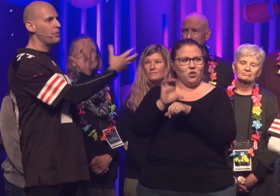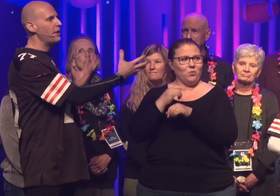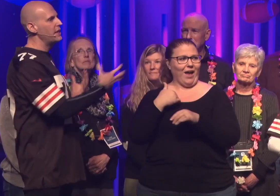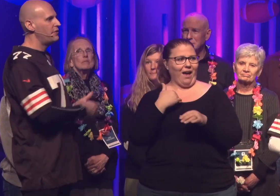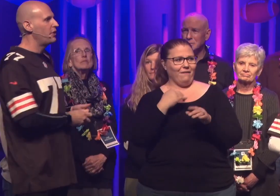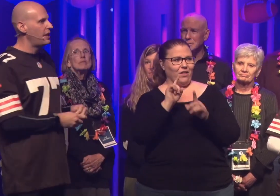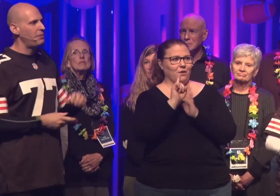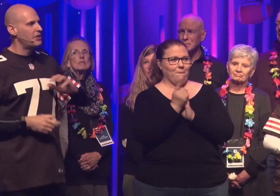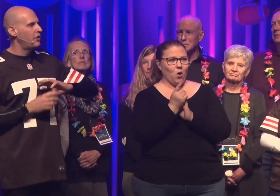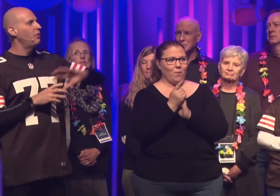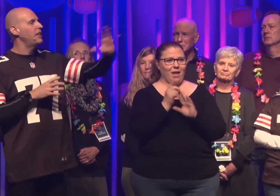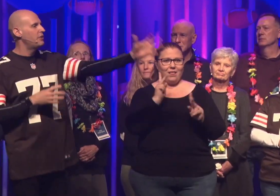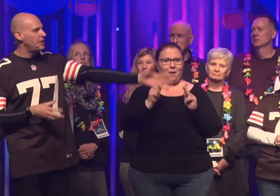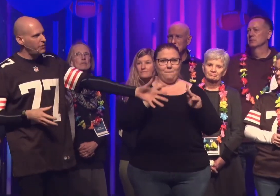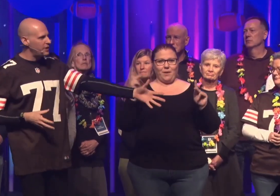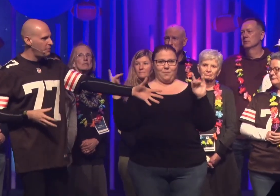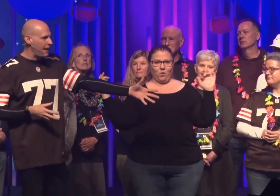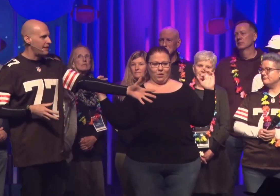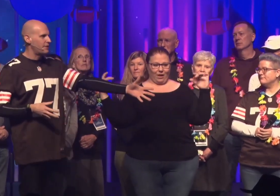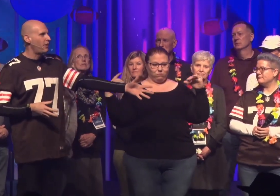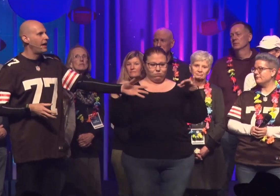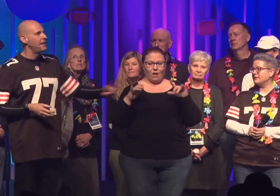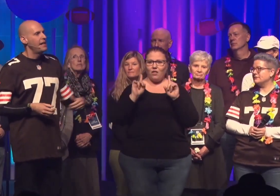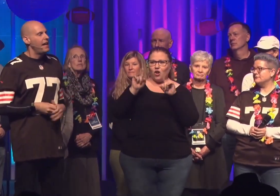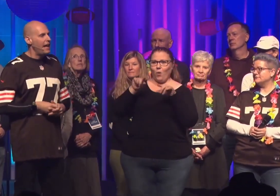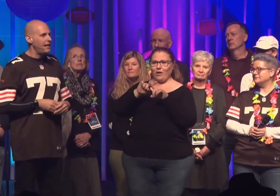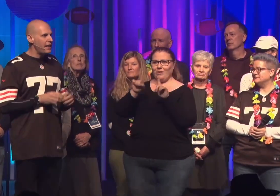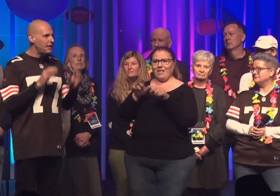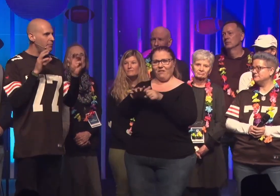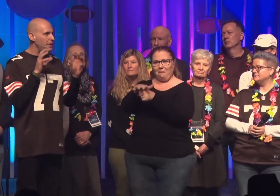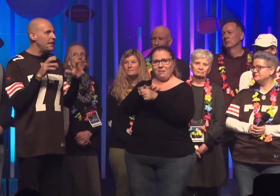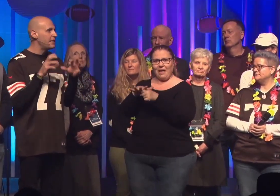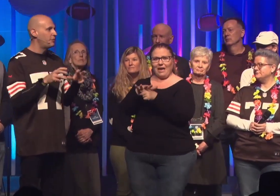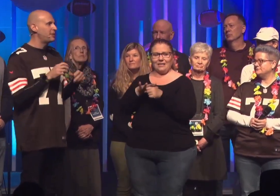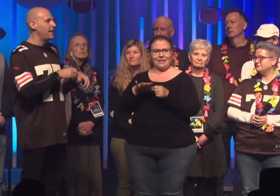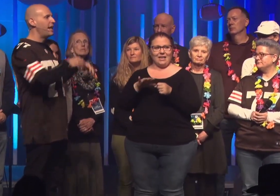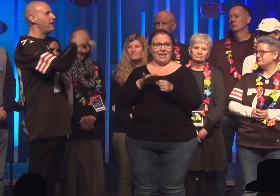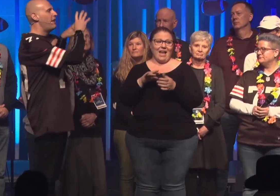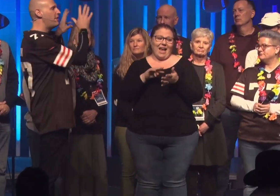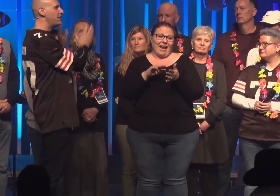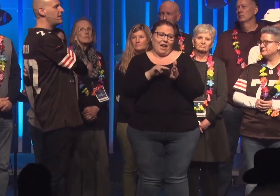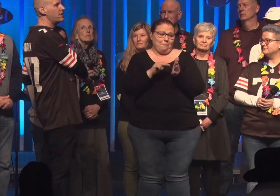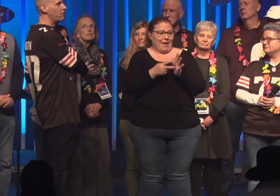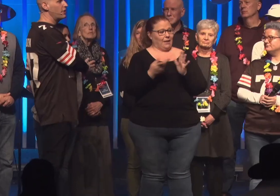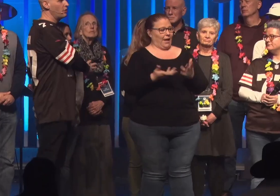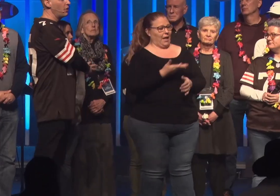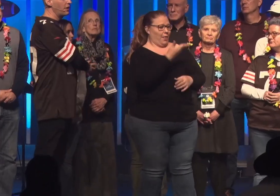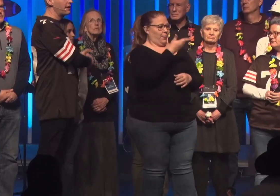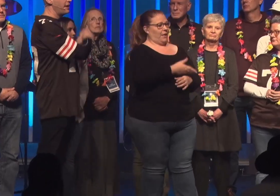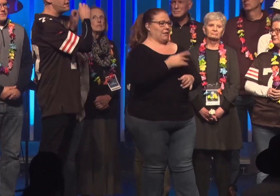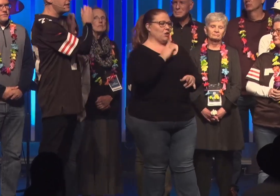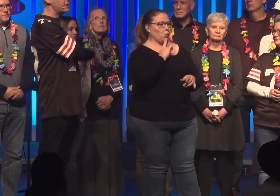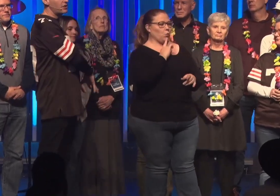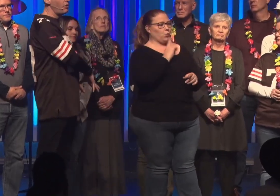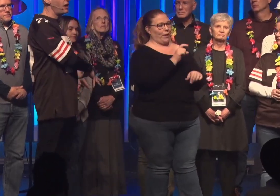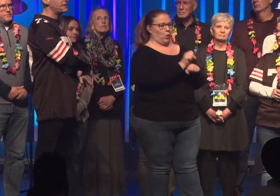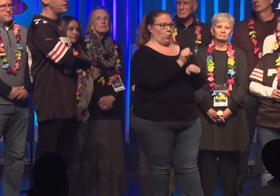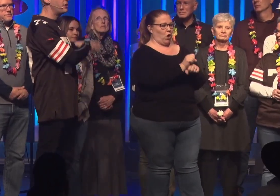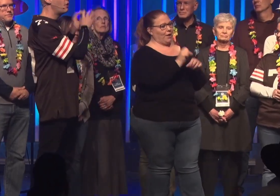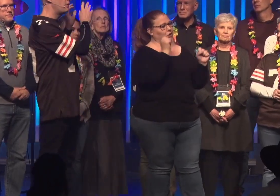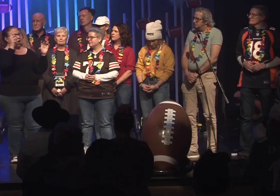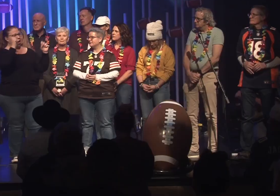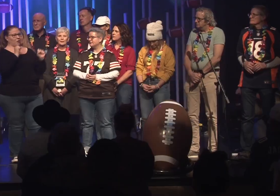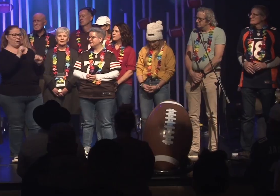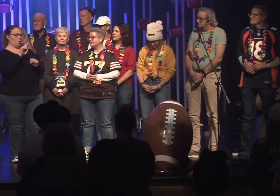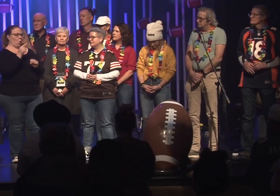moment where we bring these folks up because they're going into a different space, right? And it can mean as if we're saying, this is the real work, this is so awesome,